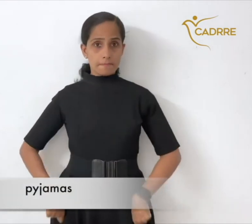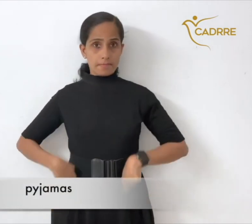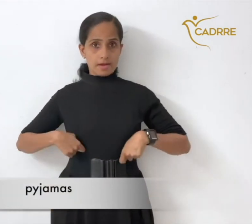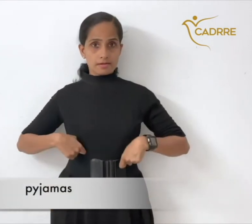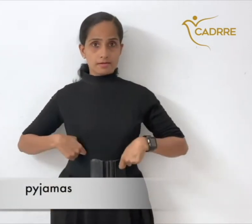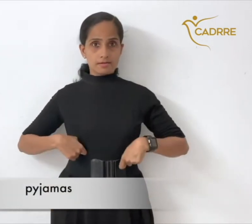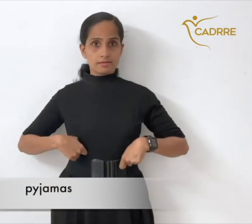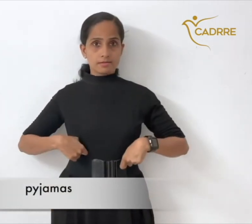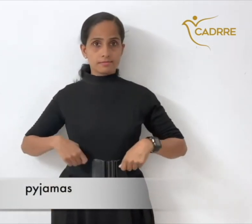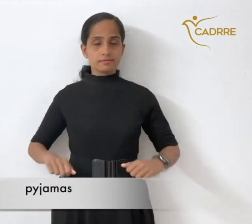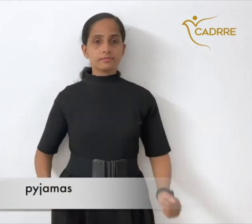Pyjamas.